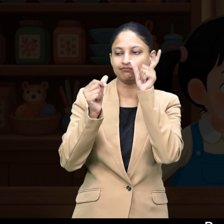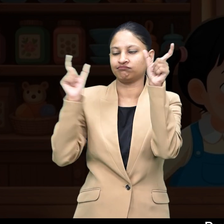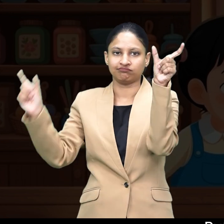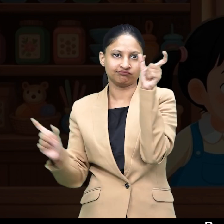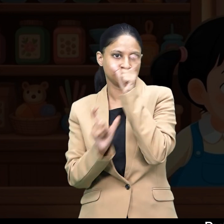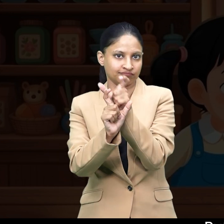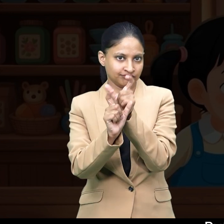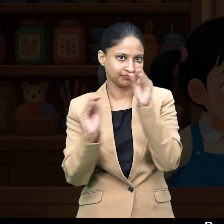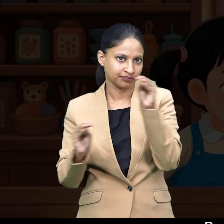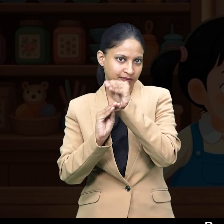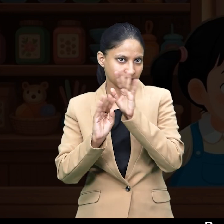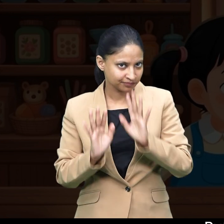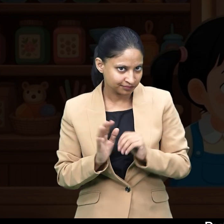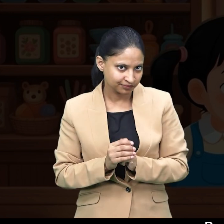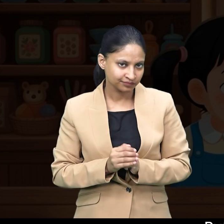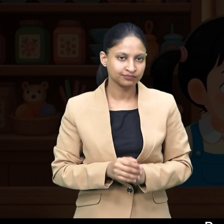Put it in column addition.